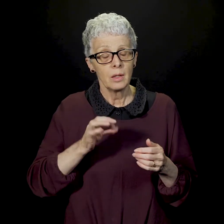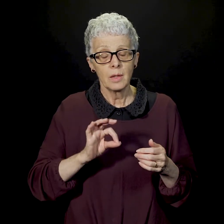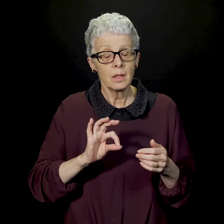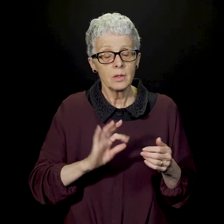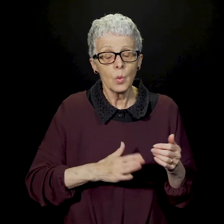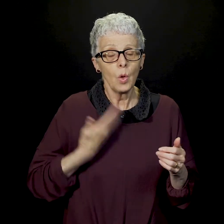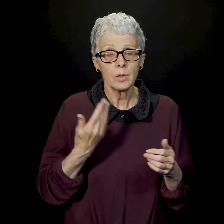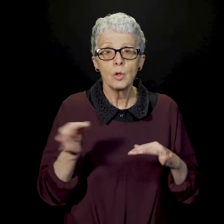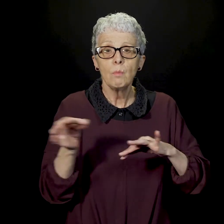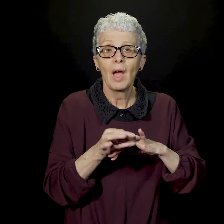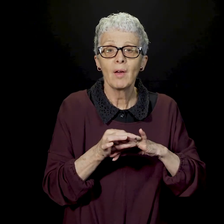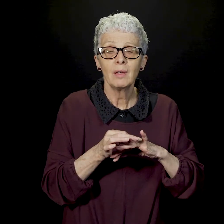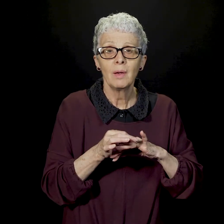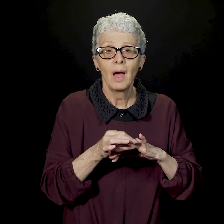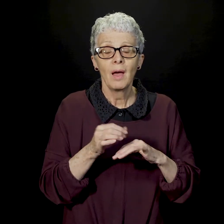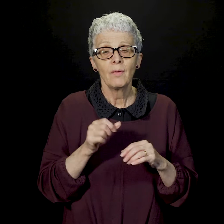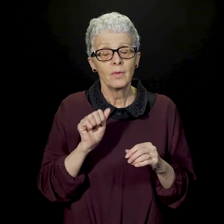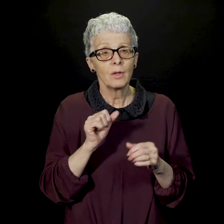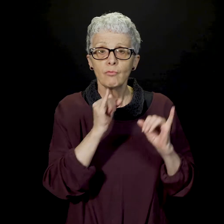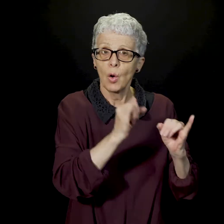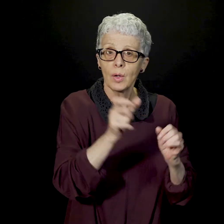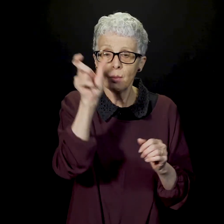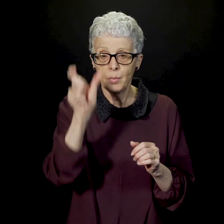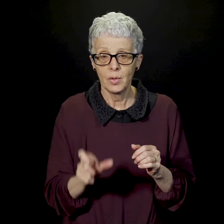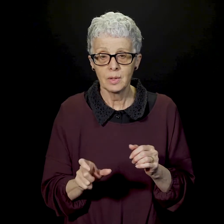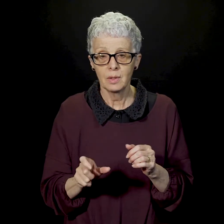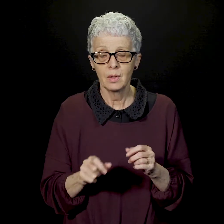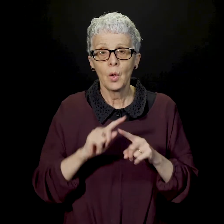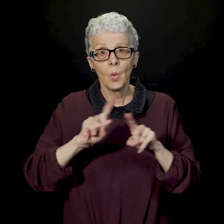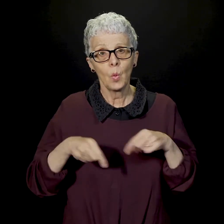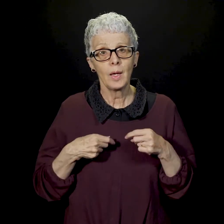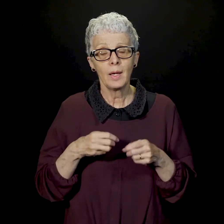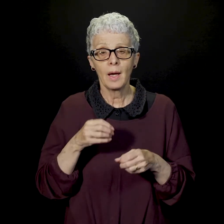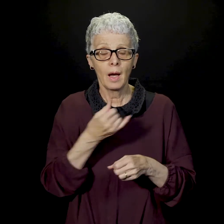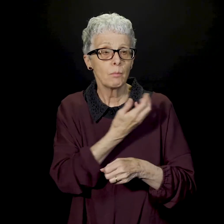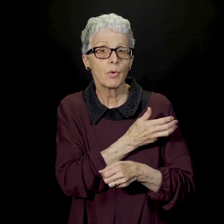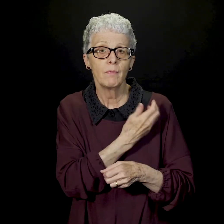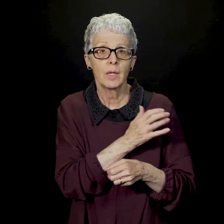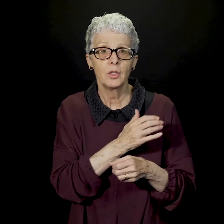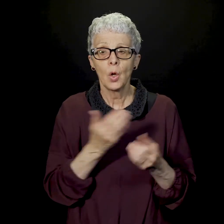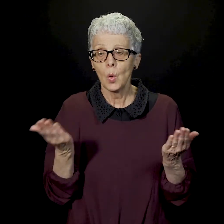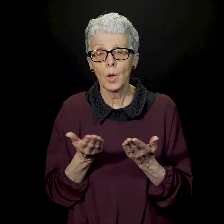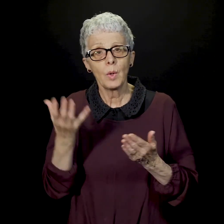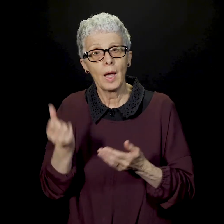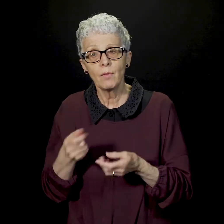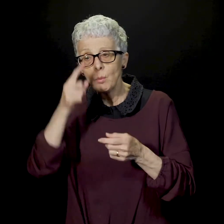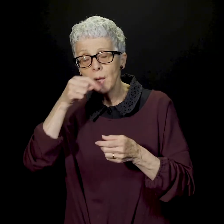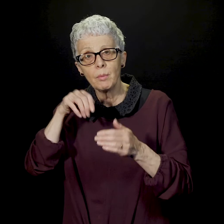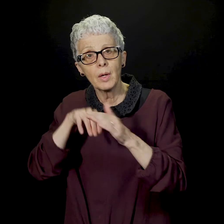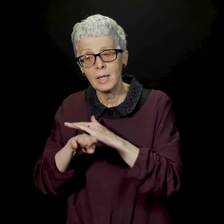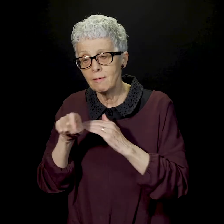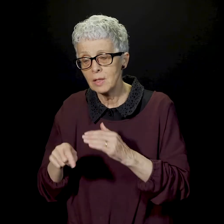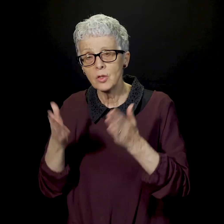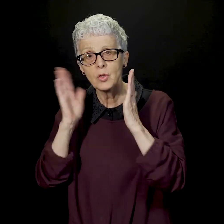I was so encouraged. Like, I think we should feel really privileged that we're part of a church where there's people like that inspiring us in our